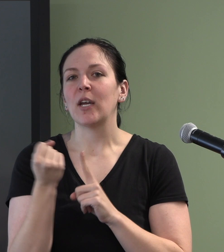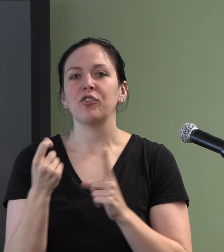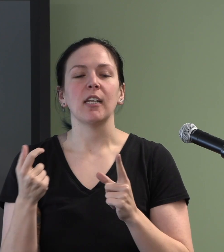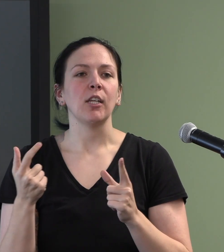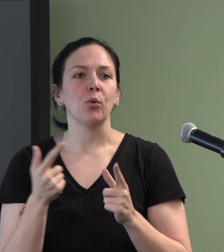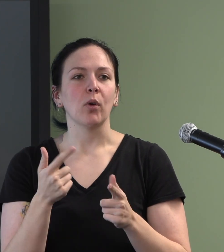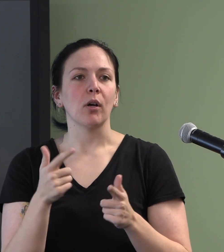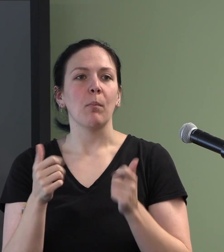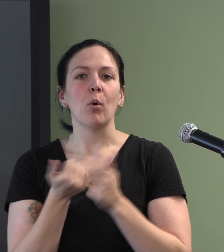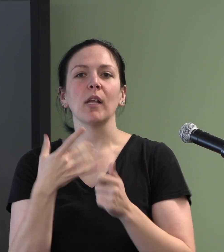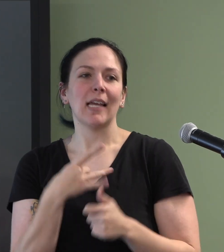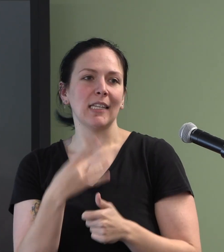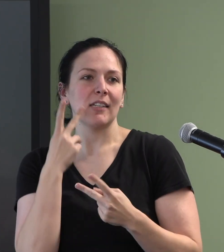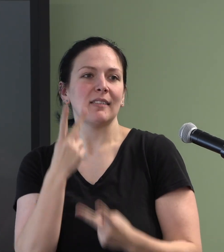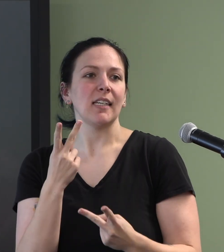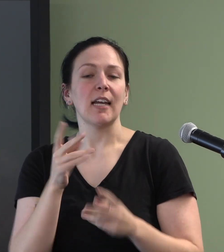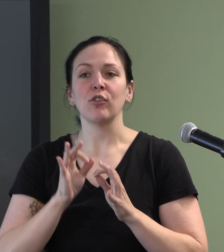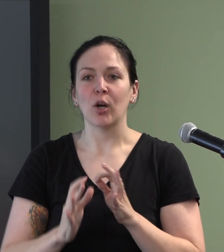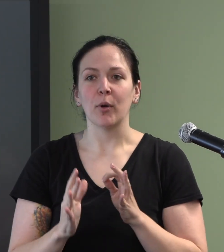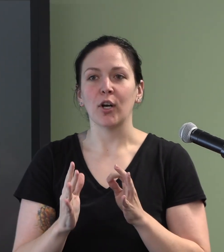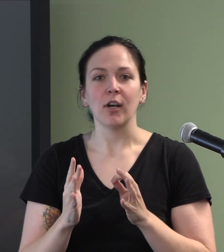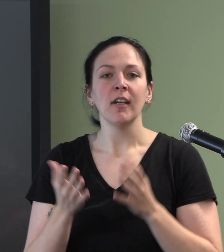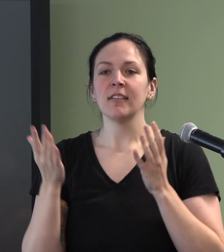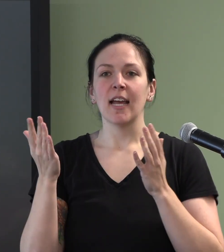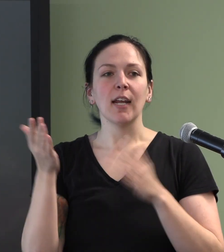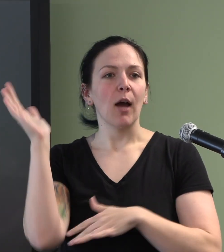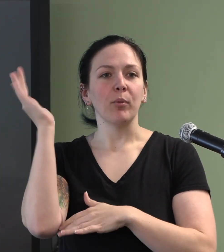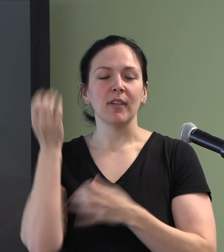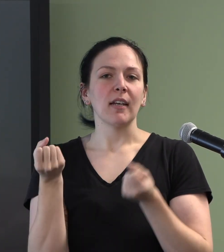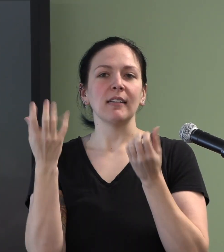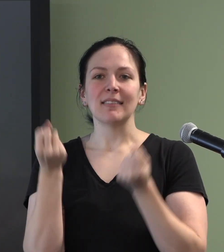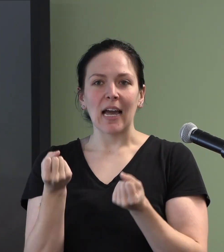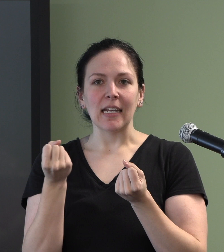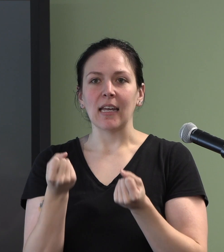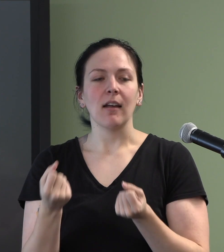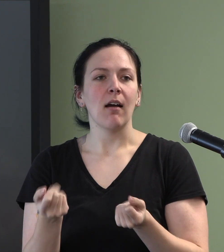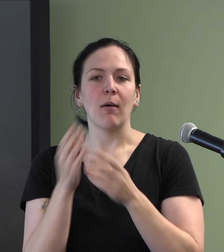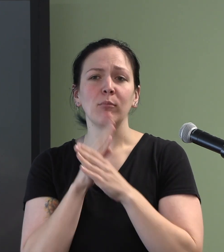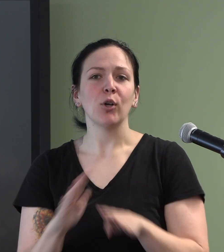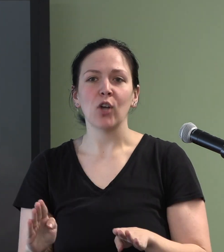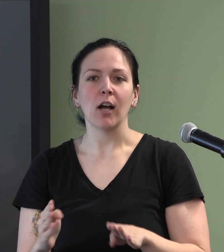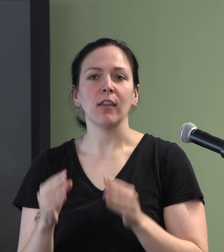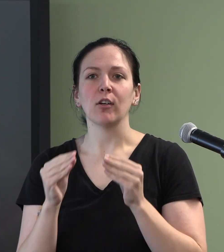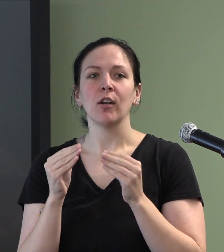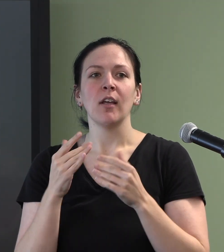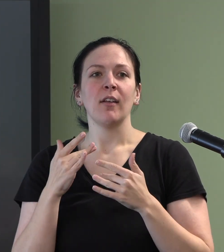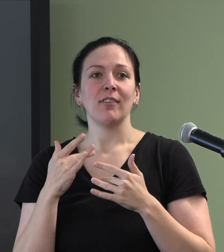situation, you were more likely to see an interpreter standing up, presenting, signing, no talking. They're